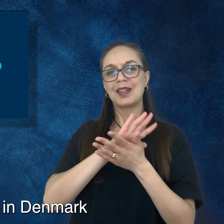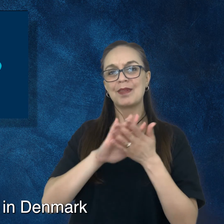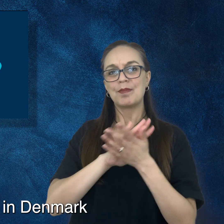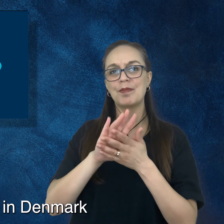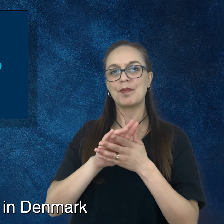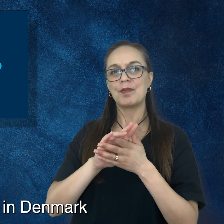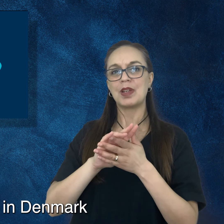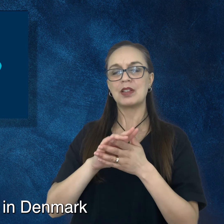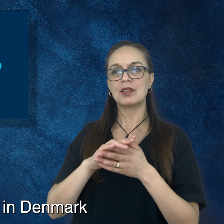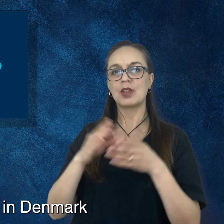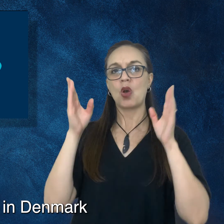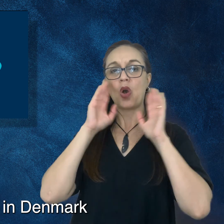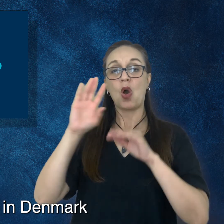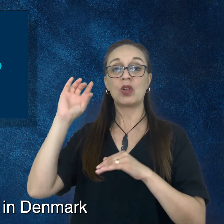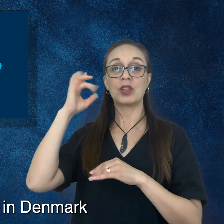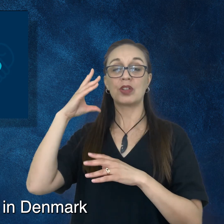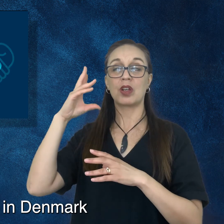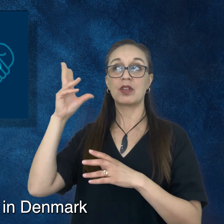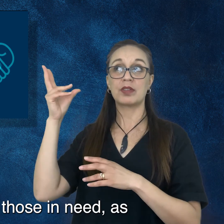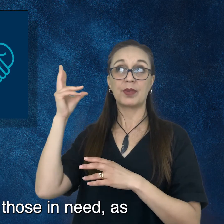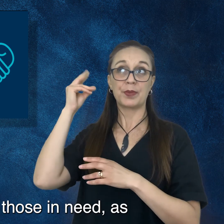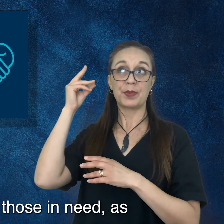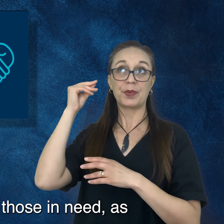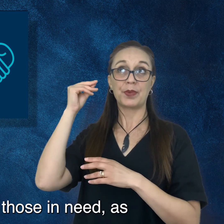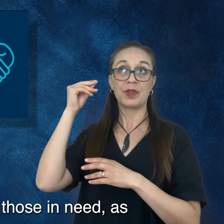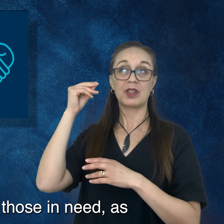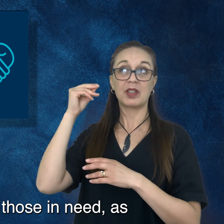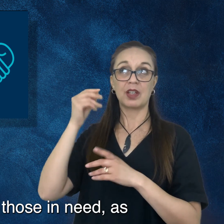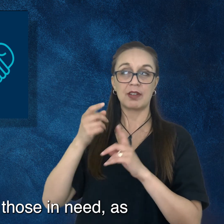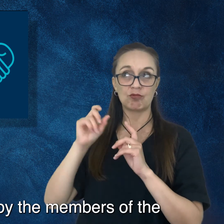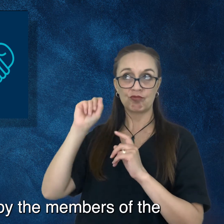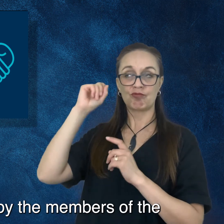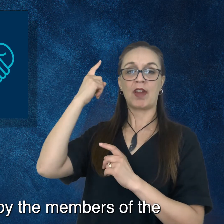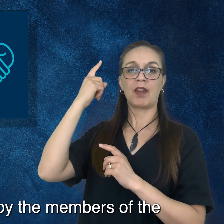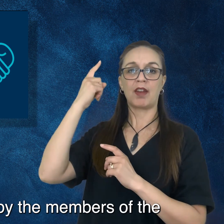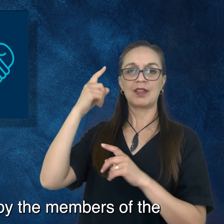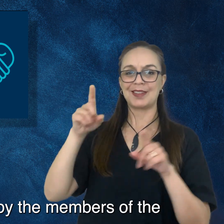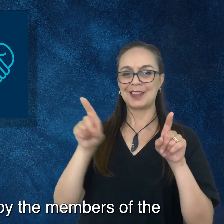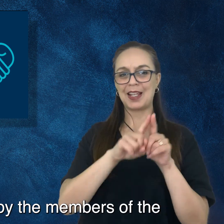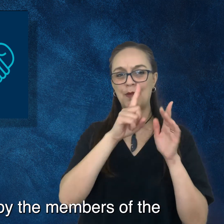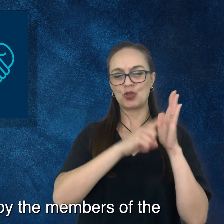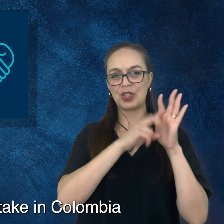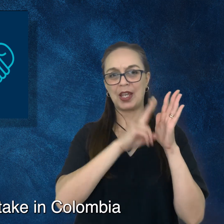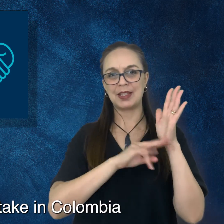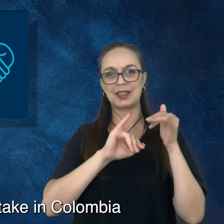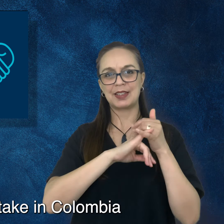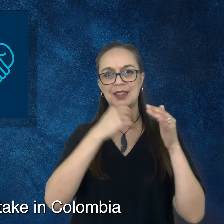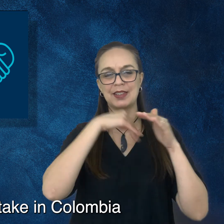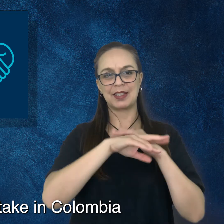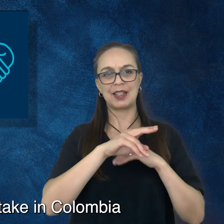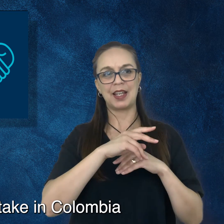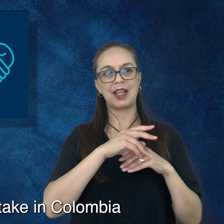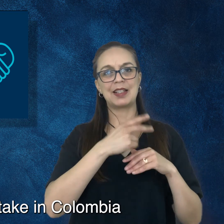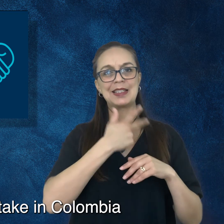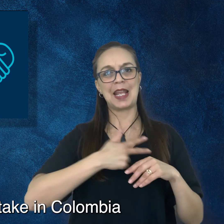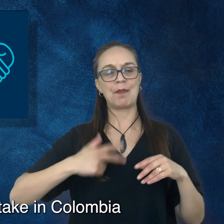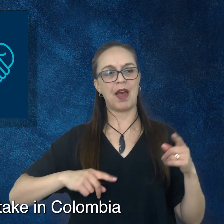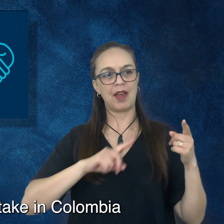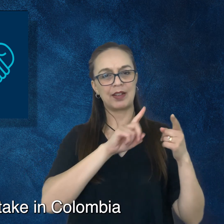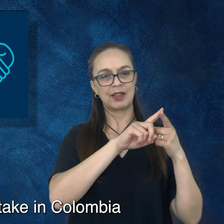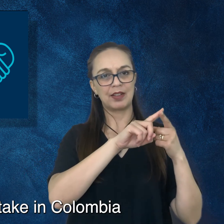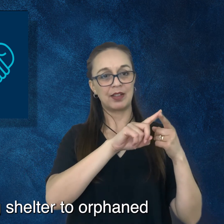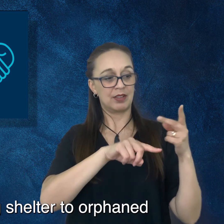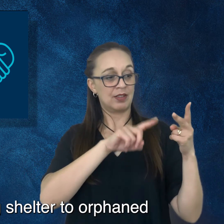Jens in Denmark. To care for those in need, as demonstrated by the members of the Cucuta Stake in